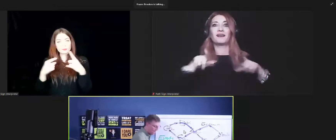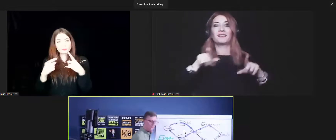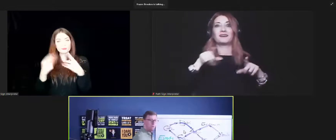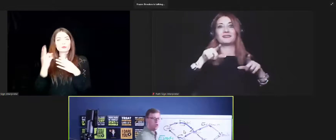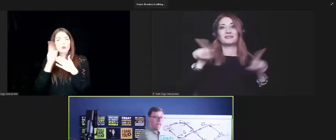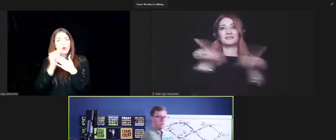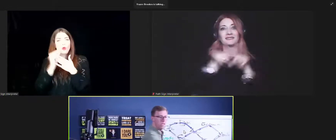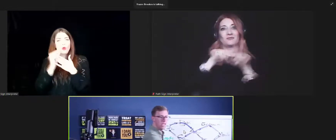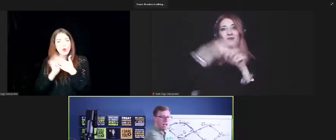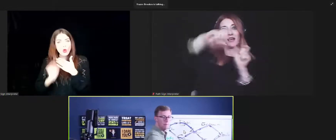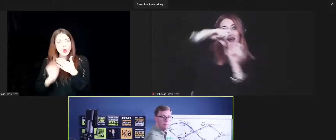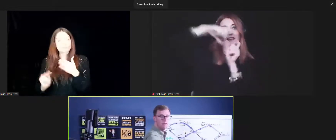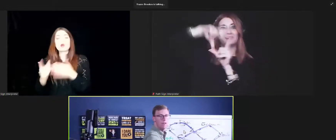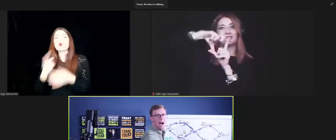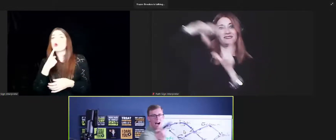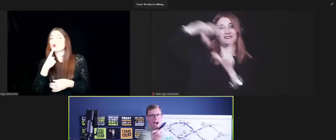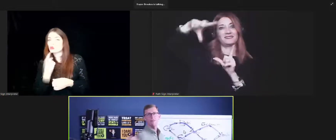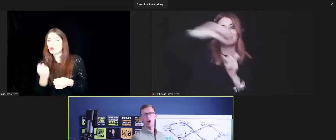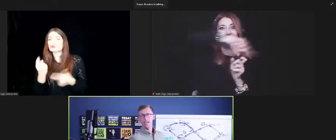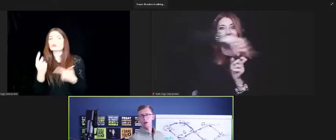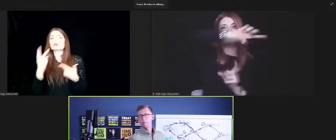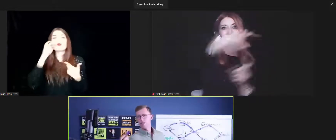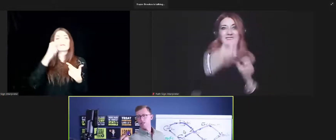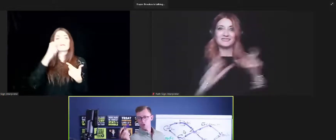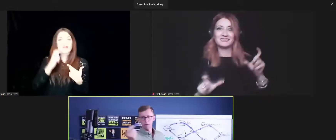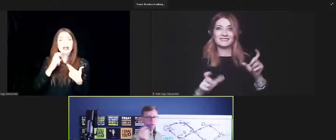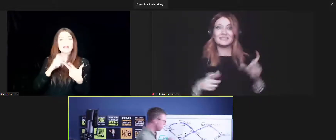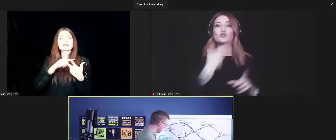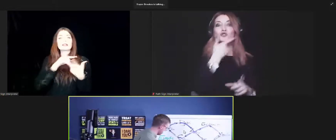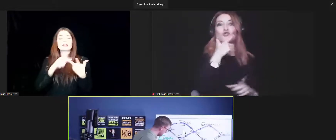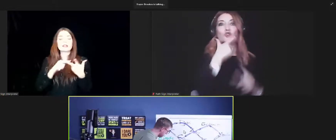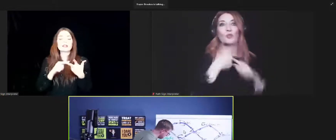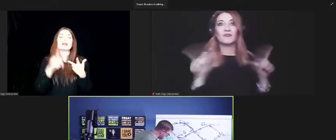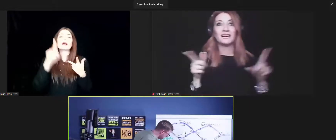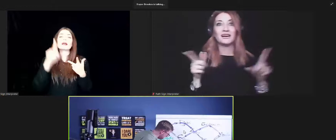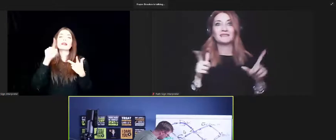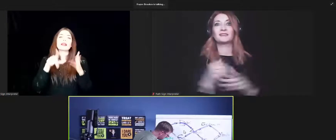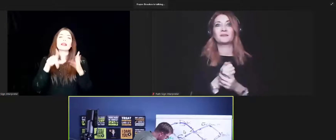and there was yellow time. I haven't got a yellow pen, so I'm going to use blue.